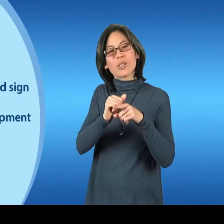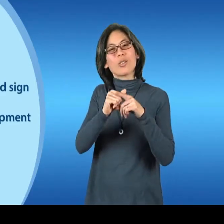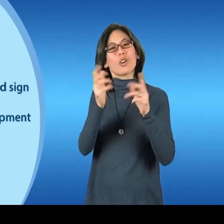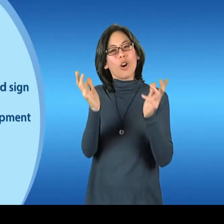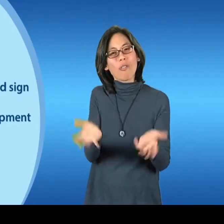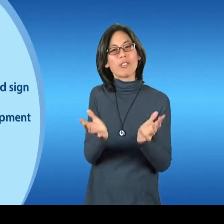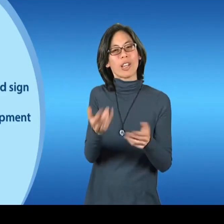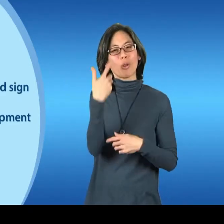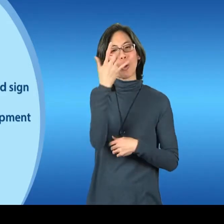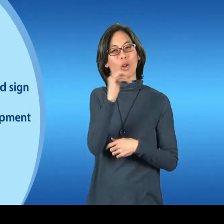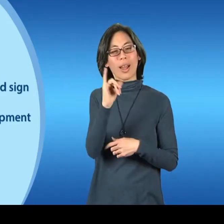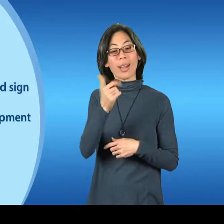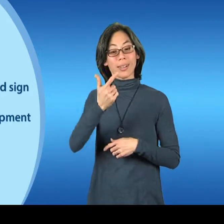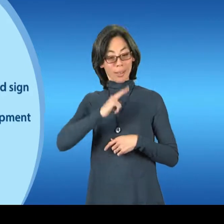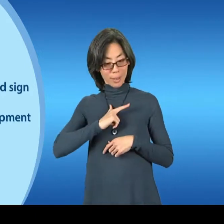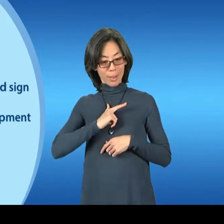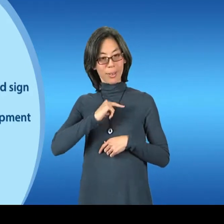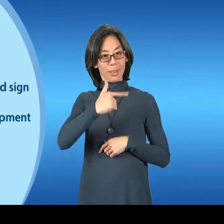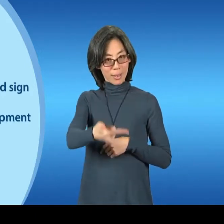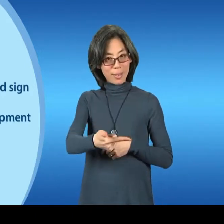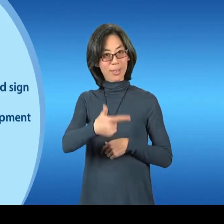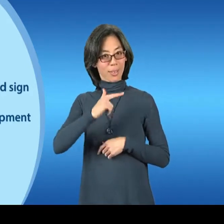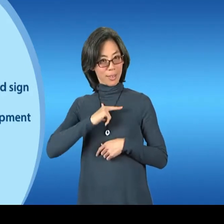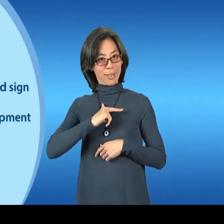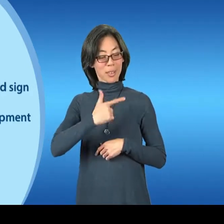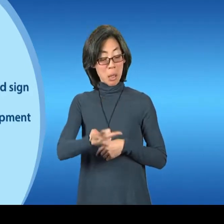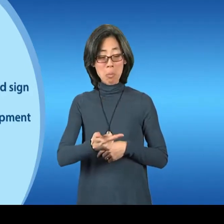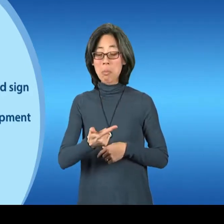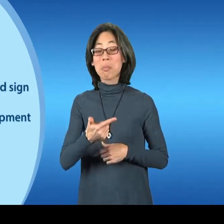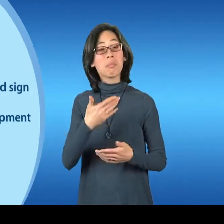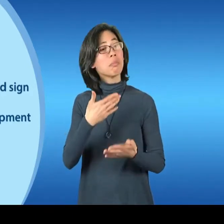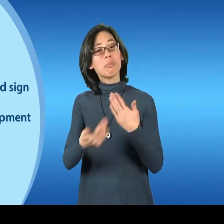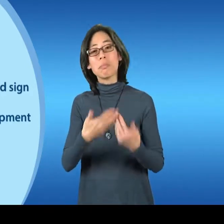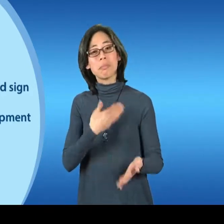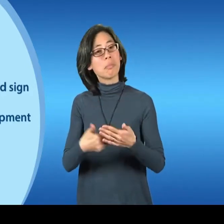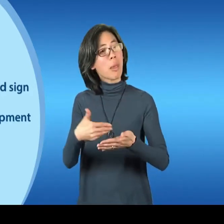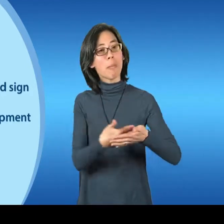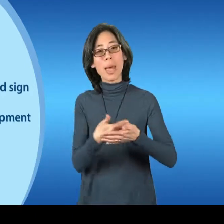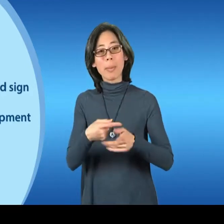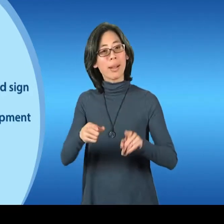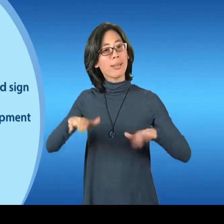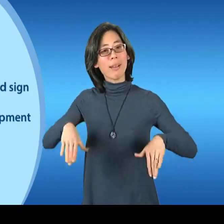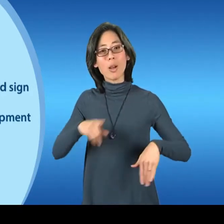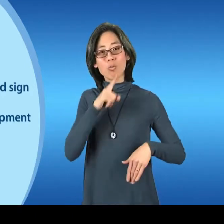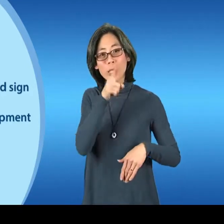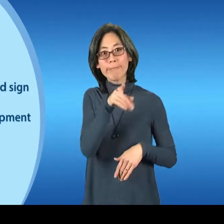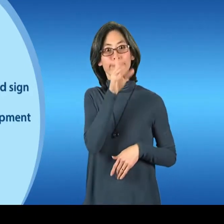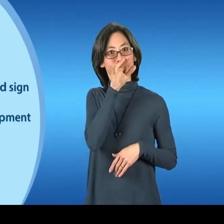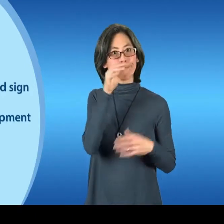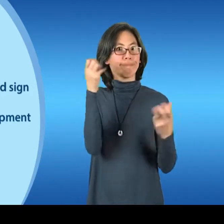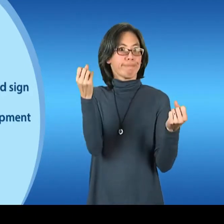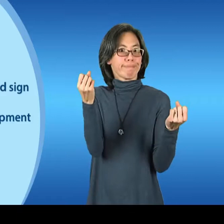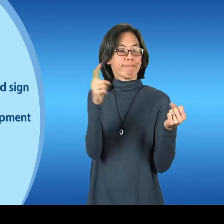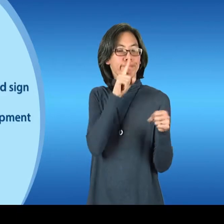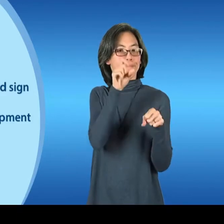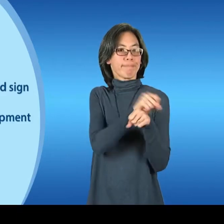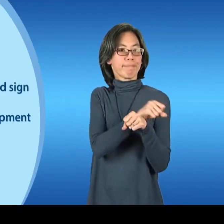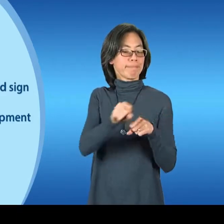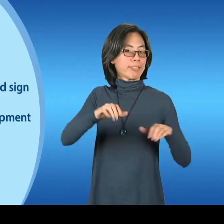in how conversations are structured. I say something, you say something, and so on. And it doesn't matter that the child isn't yet able to sign much.